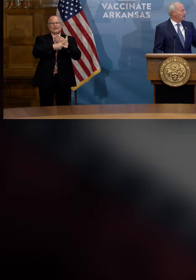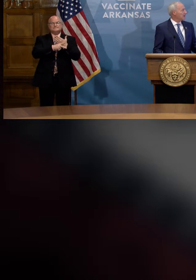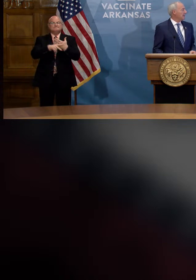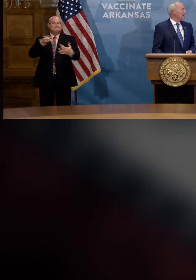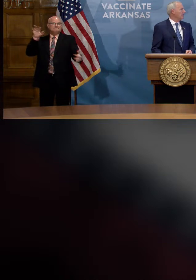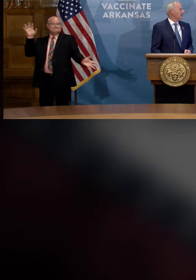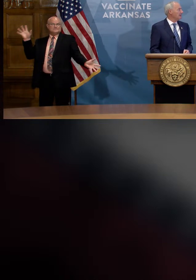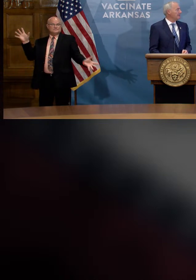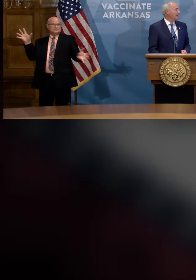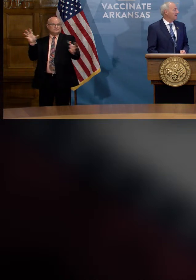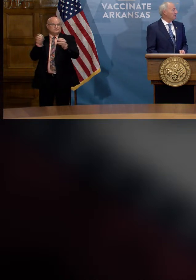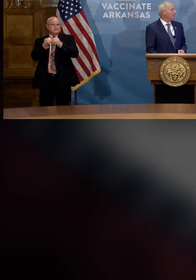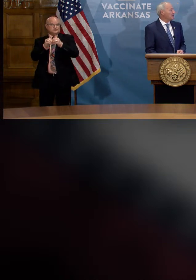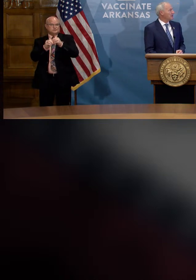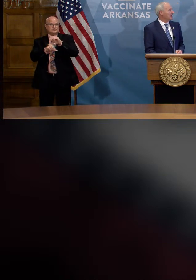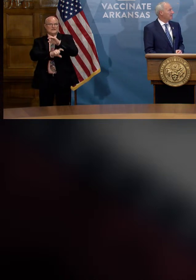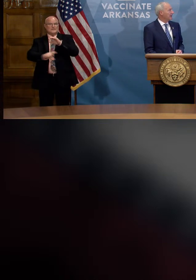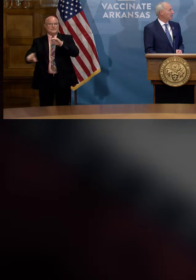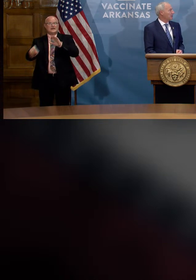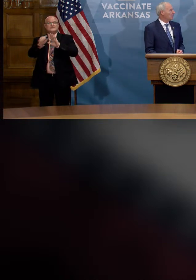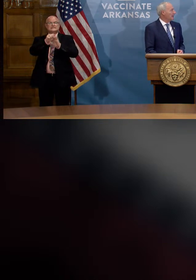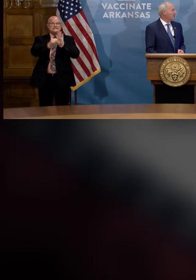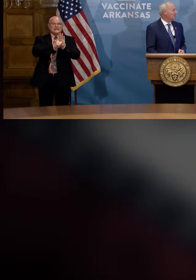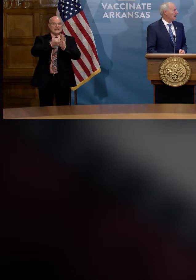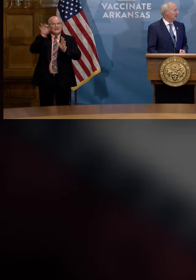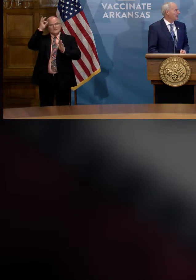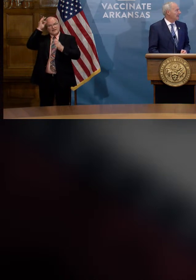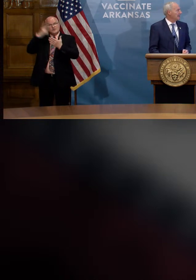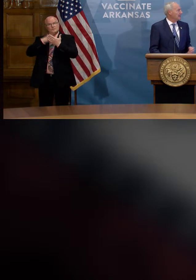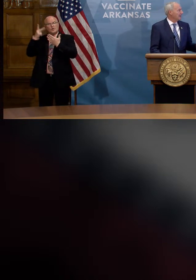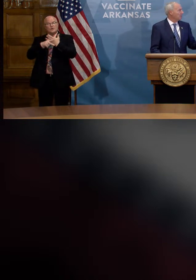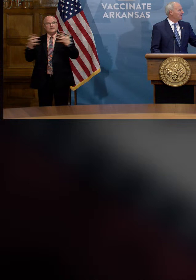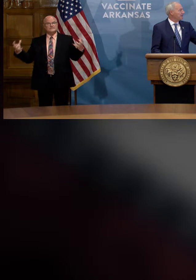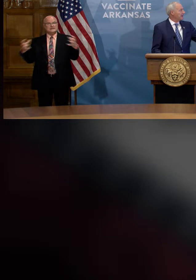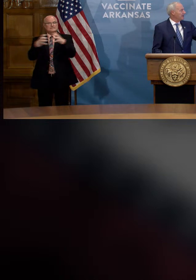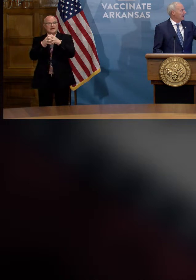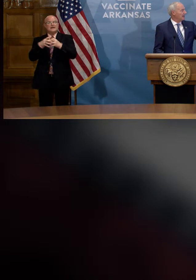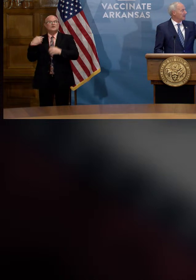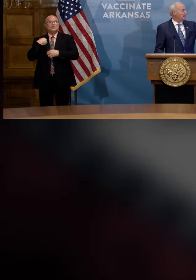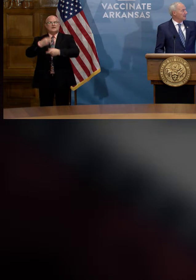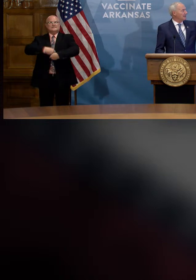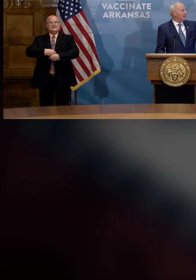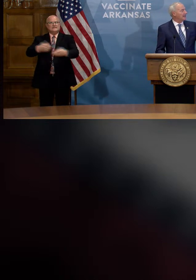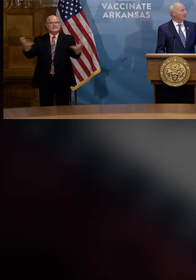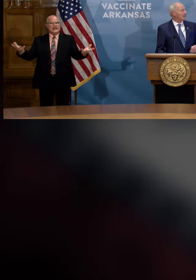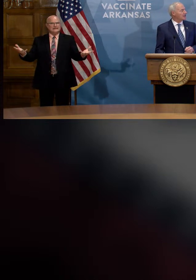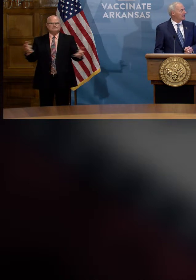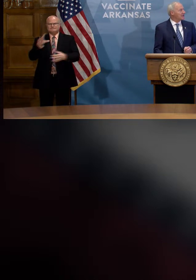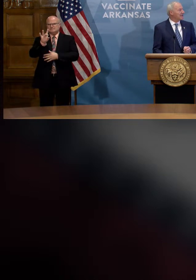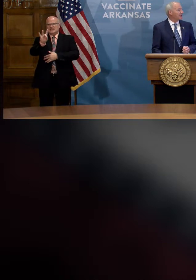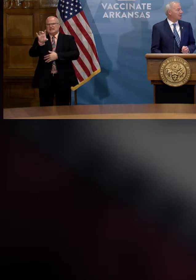total, if you look down underneath that, both the state and federal program combined, we've given out